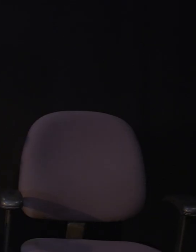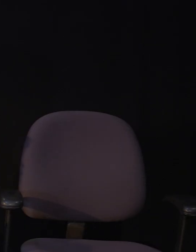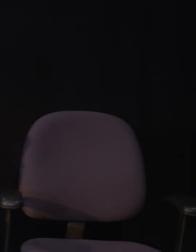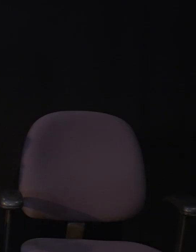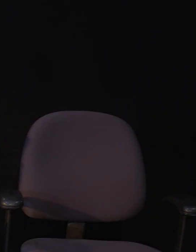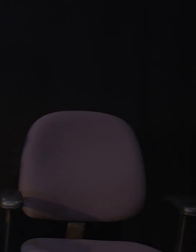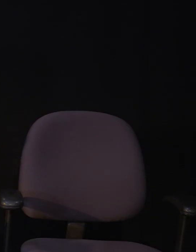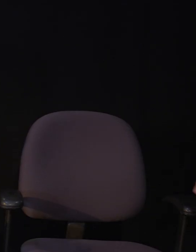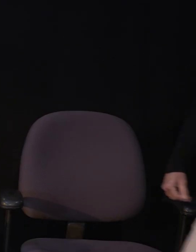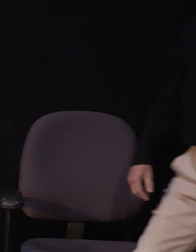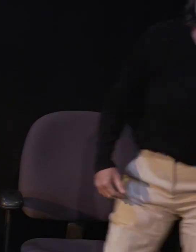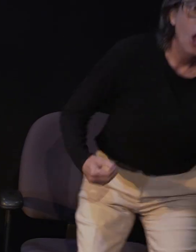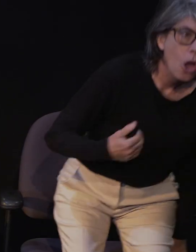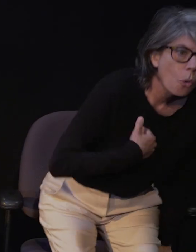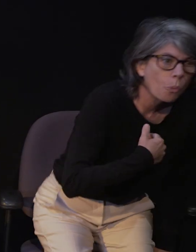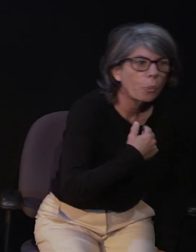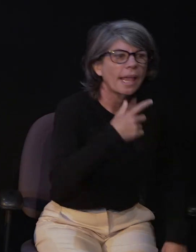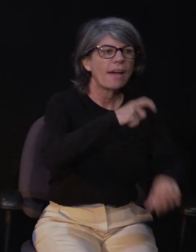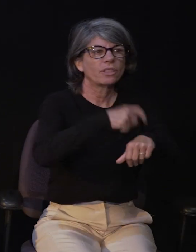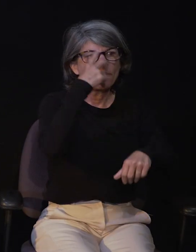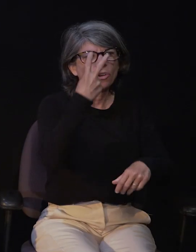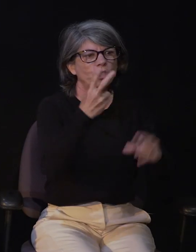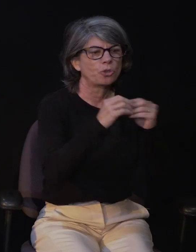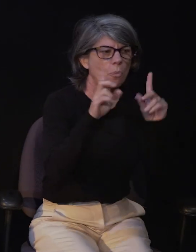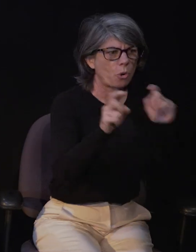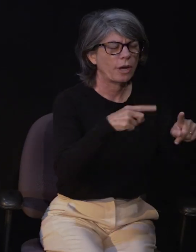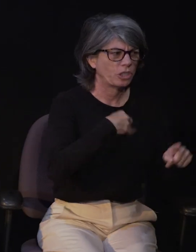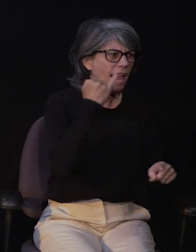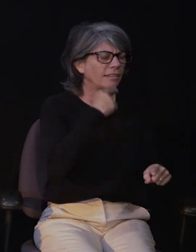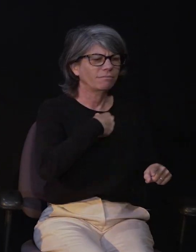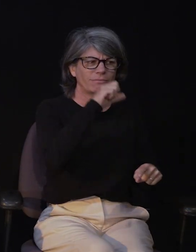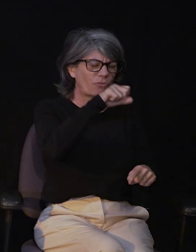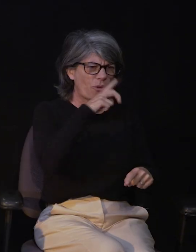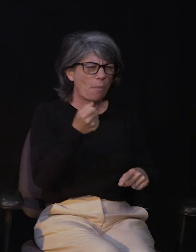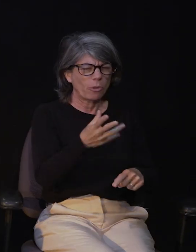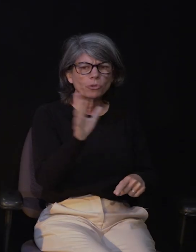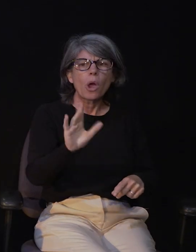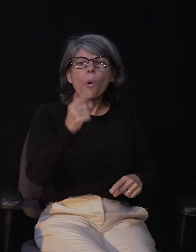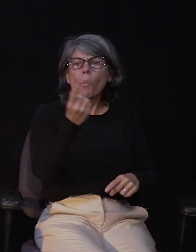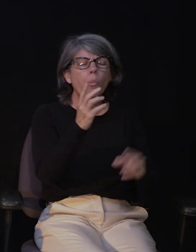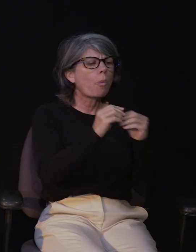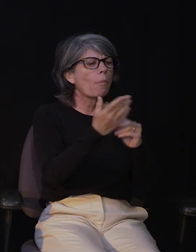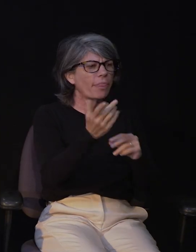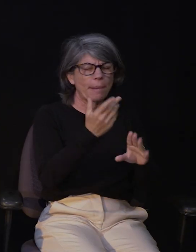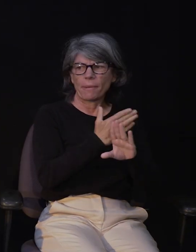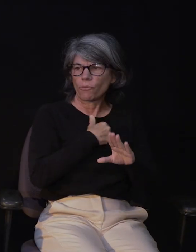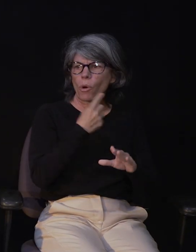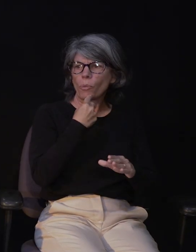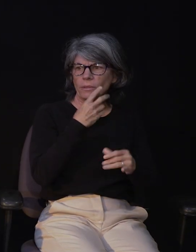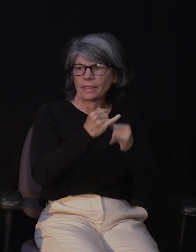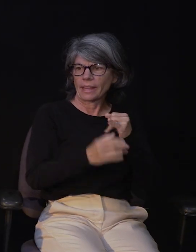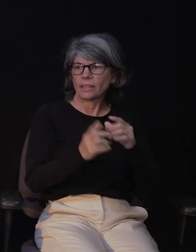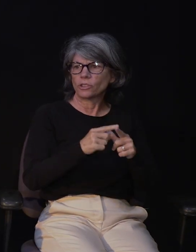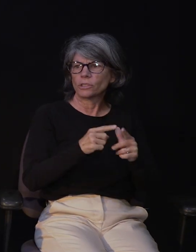Don't give up, and if you're doing poetry, don't rhyme. For the love of God, don't rhyme. One thing I do want to say before the last 2, and again,